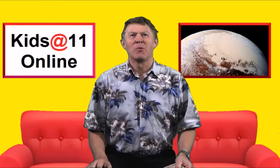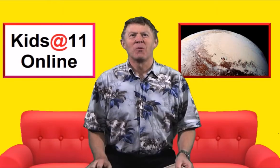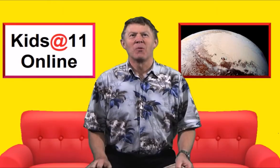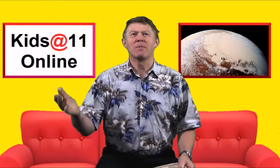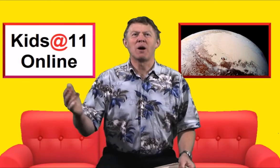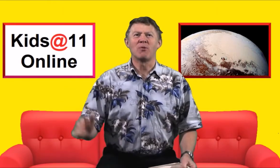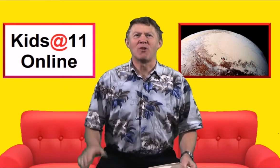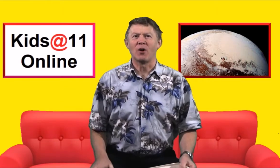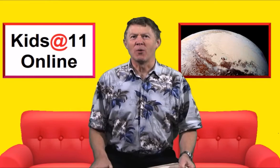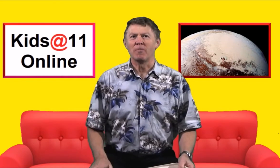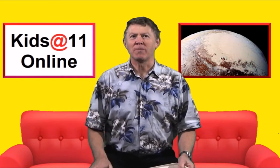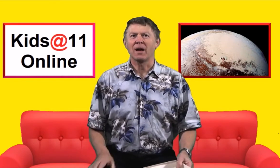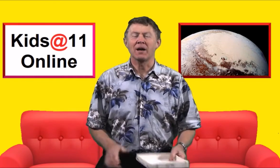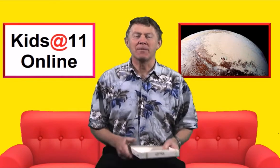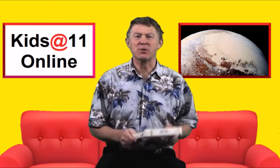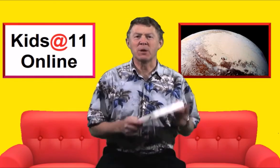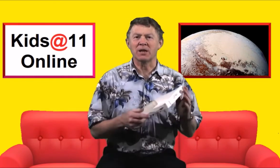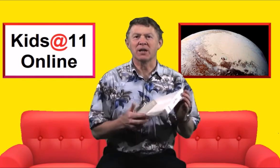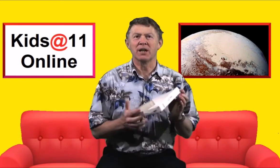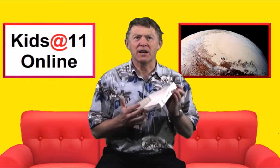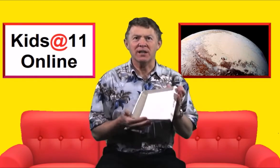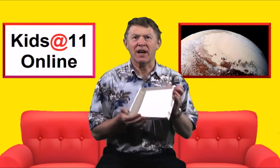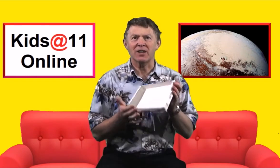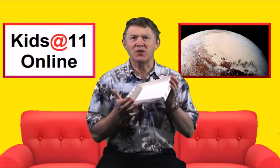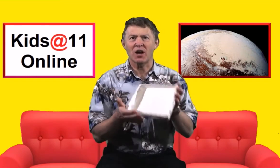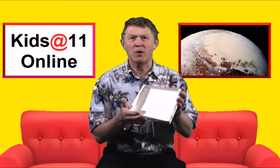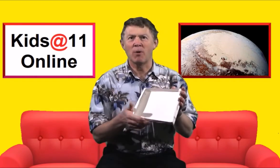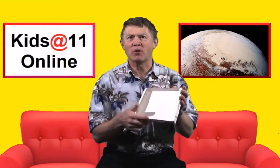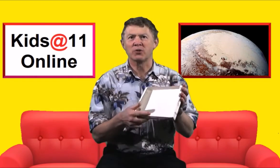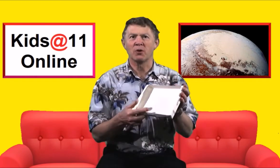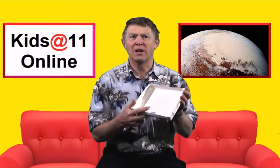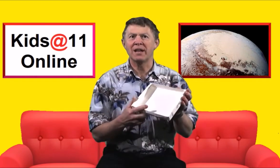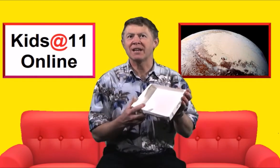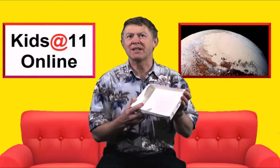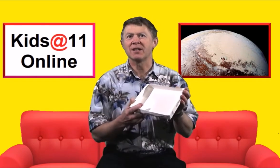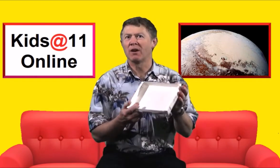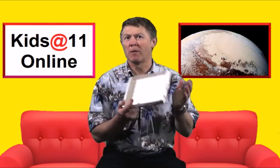Work on a marble roll. This week you're going to need a shallow box or lid of a box.